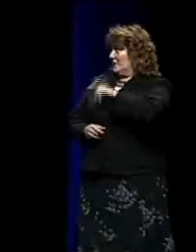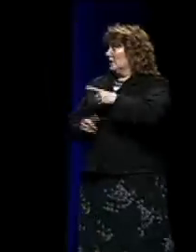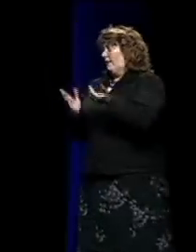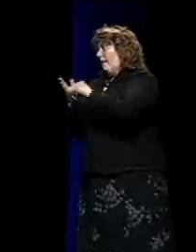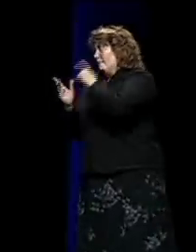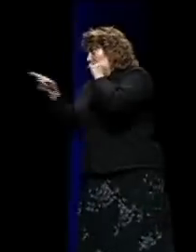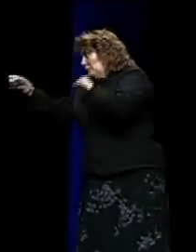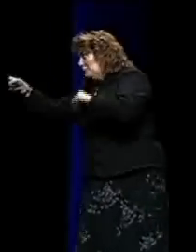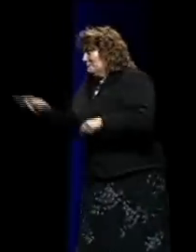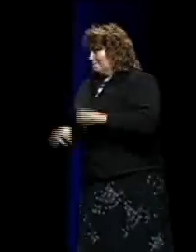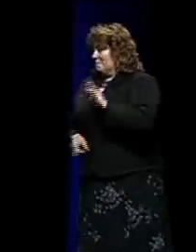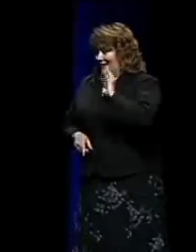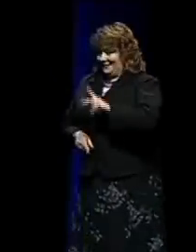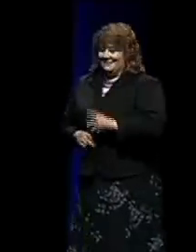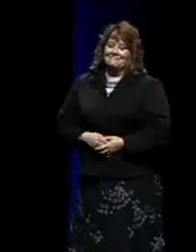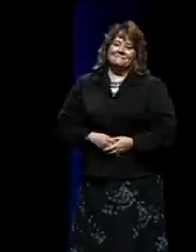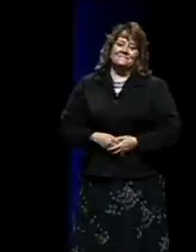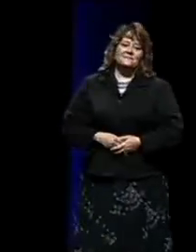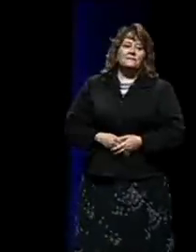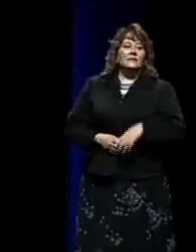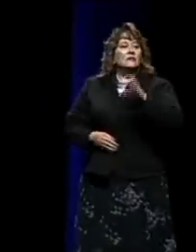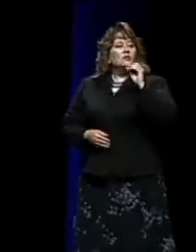We've got another good question again for you, Buck.